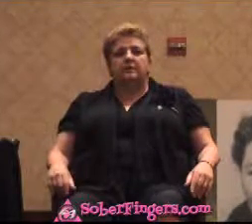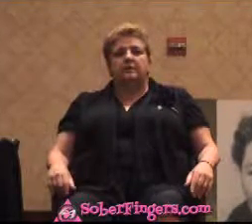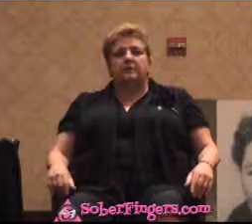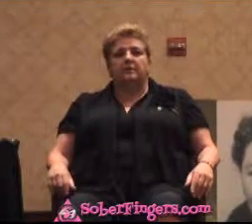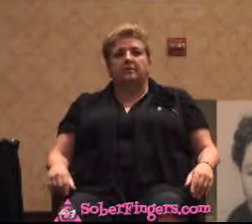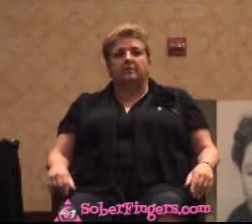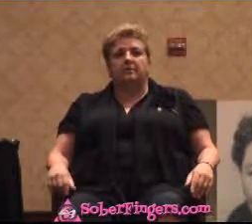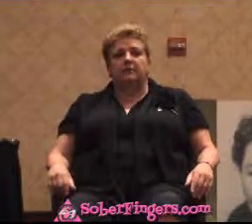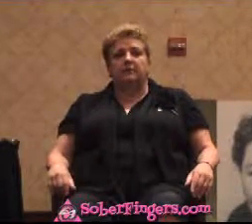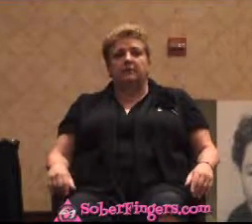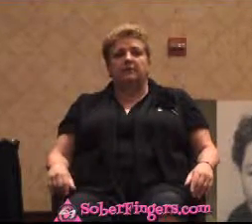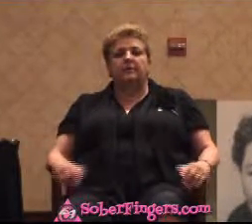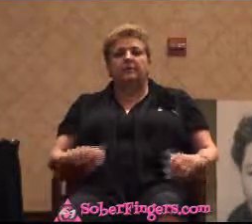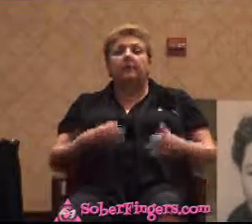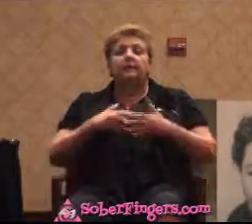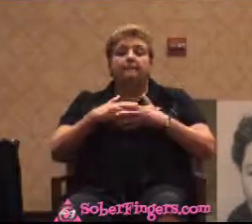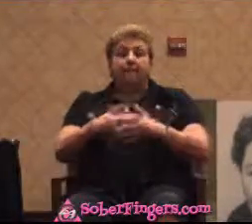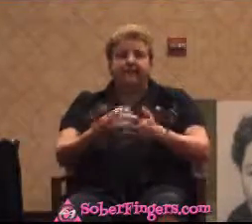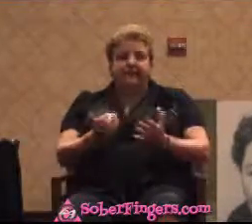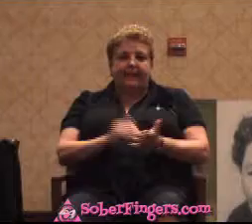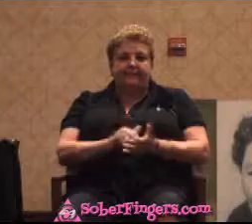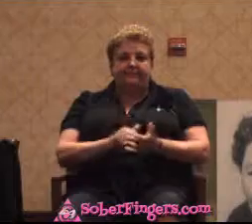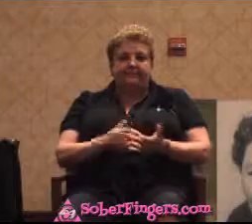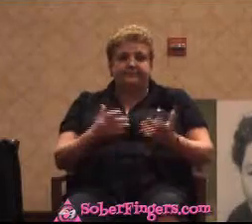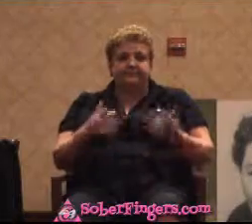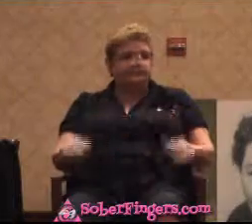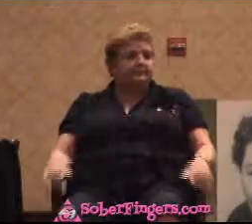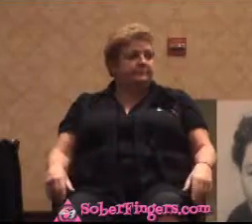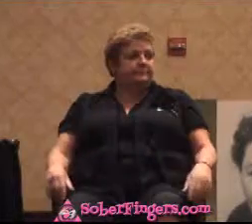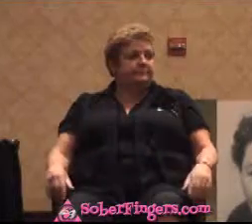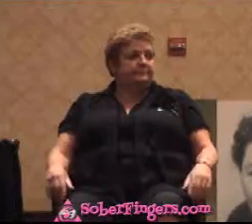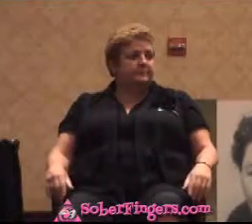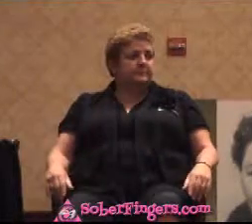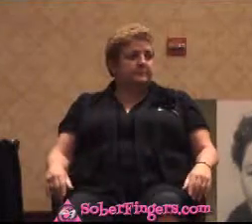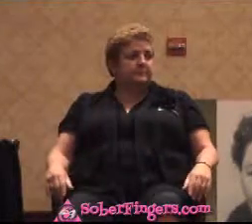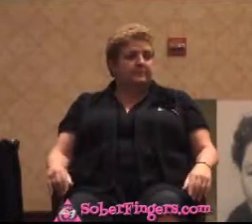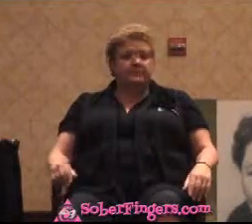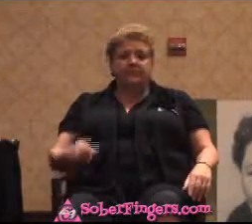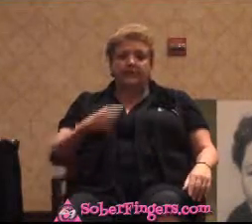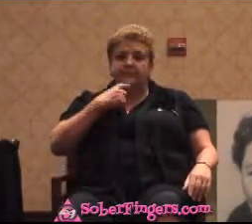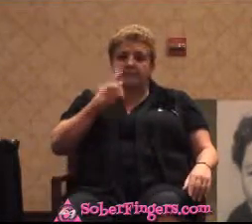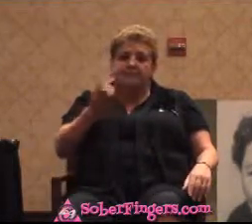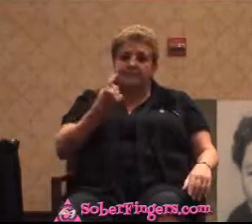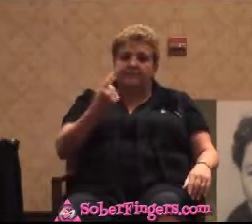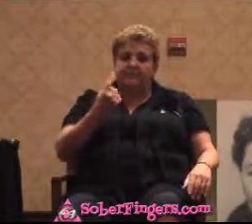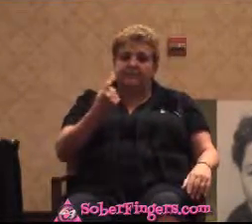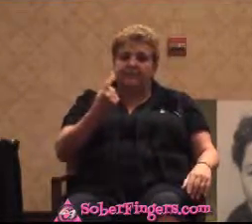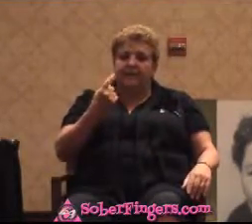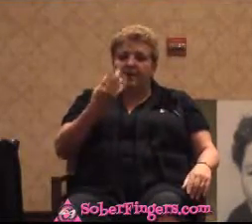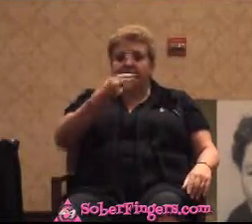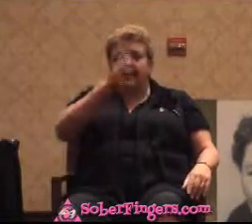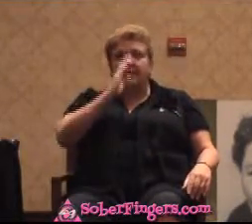I ended up pregnant again. And I'm going to tell you something. God has always put angels in my way.